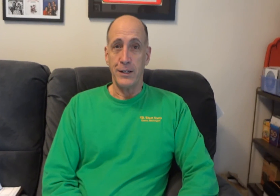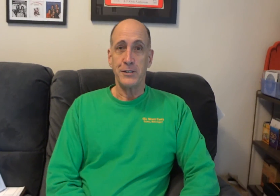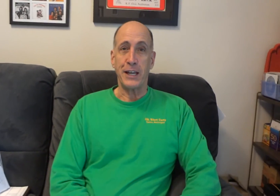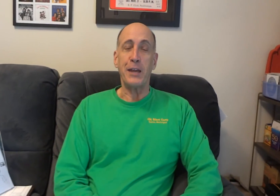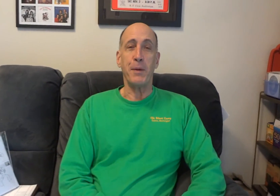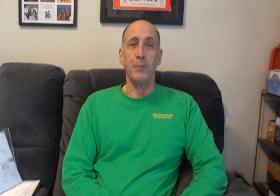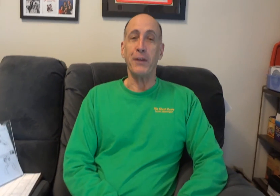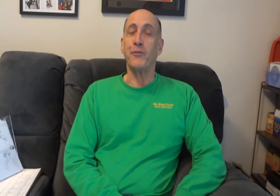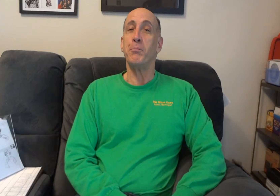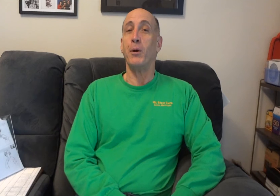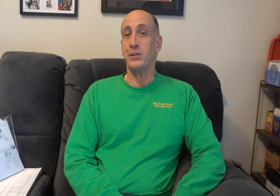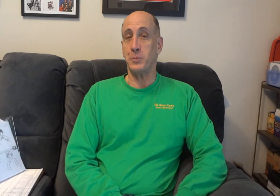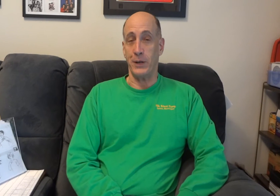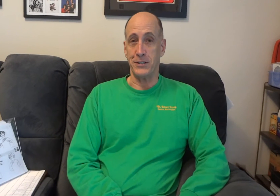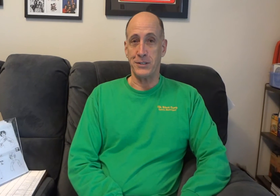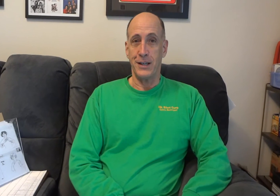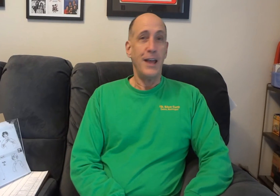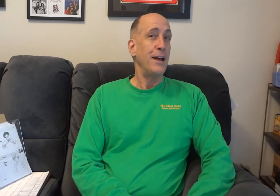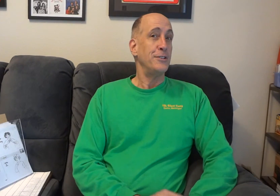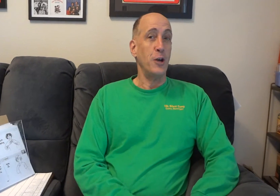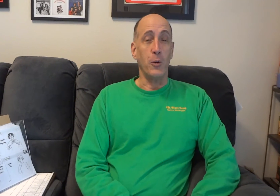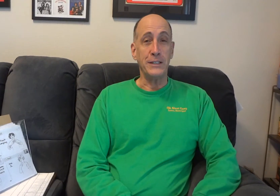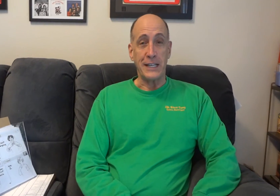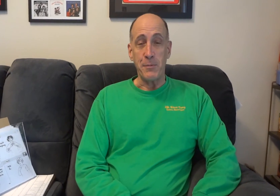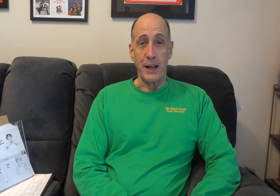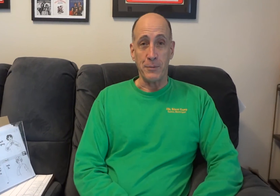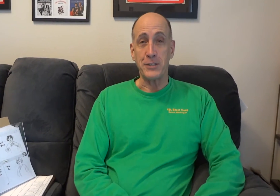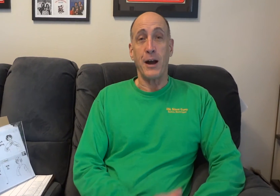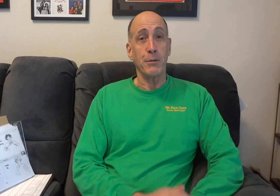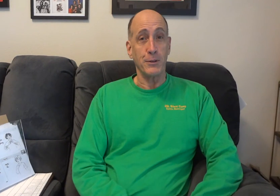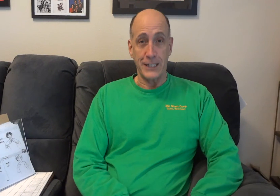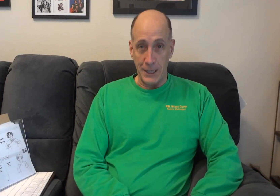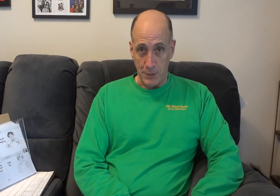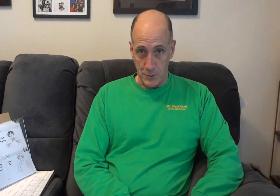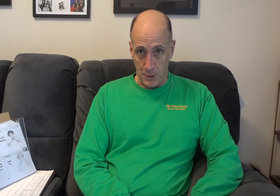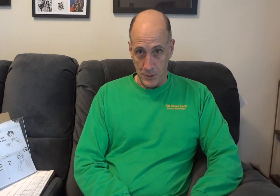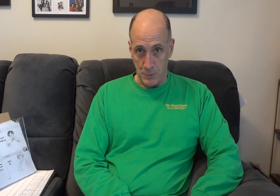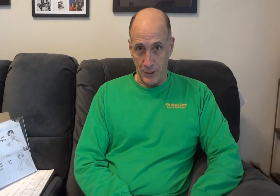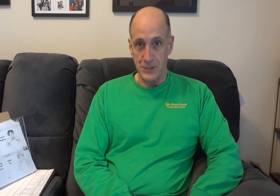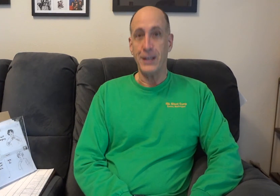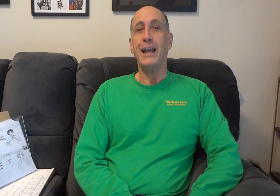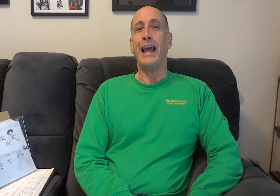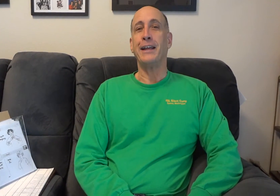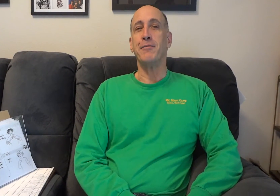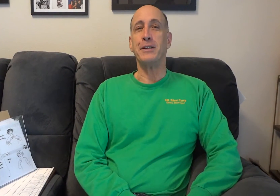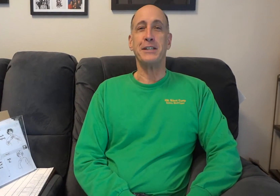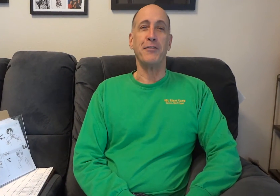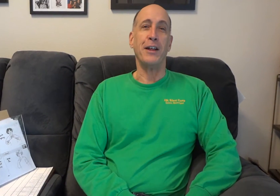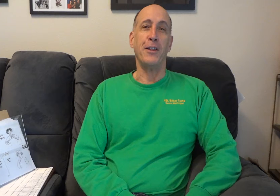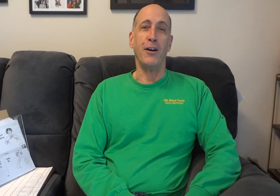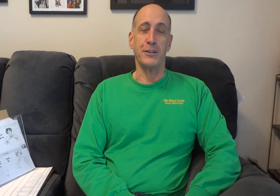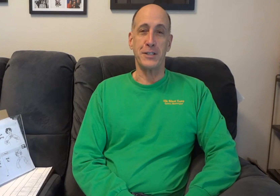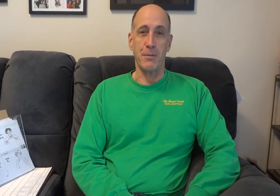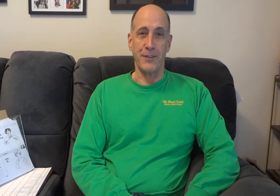to email me for bonus points. No one's emailed me, so I'm going to keep those bonus points and give myself a longer summer